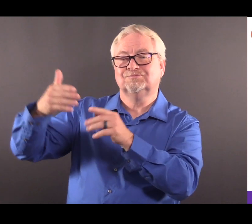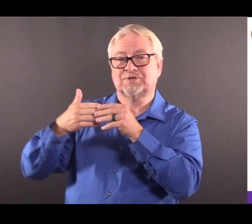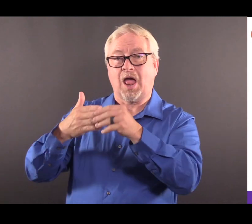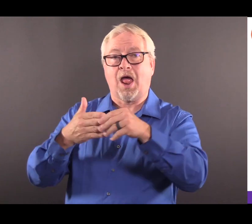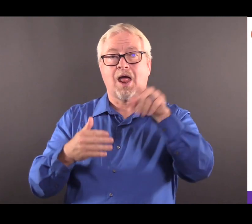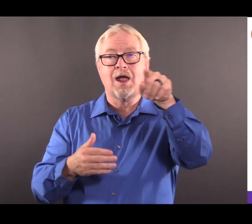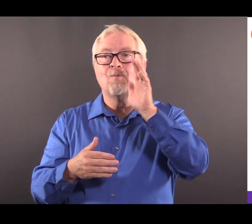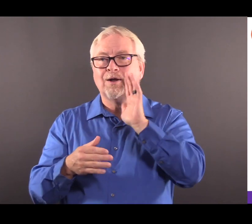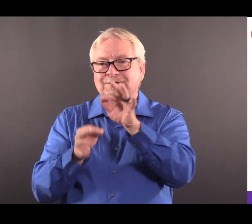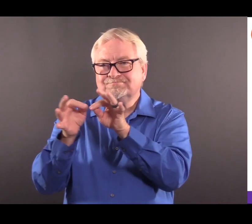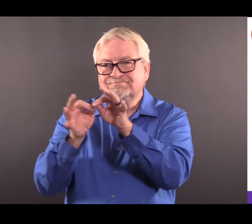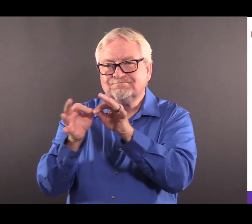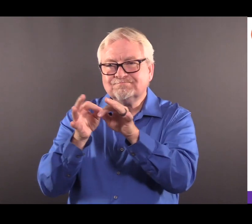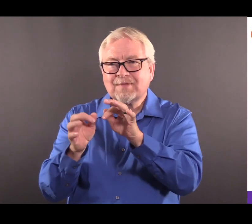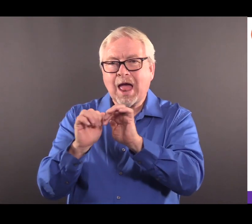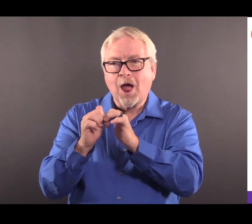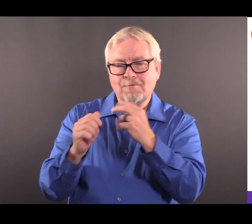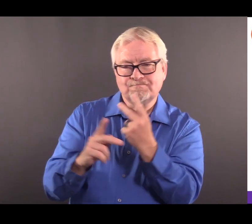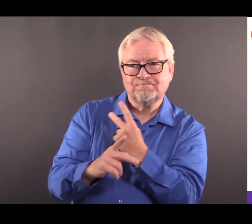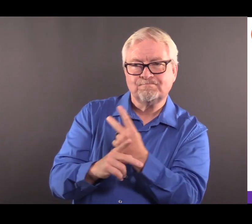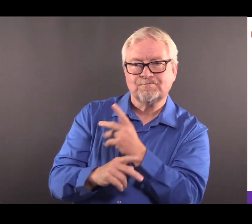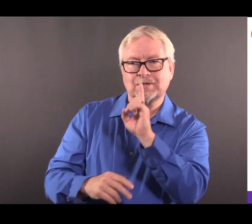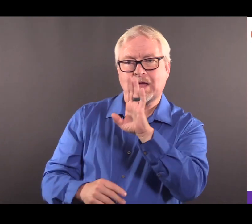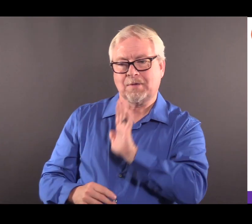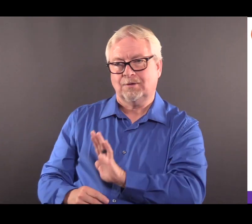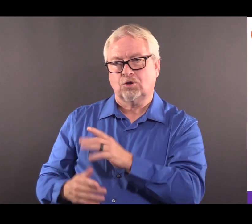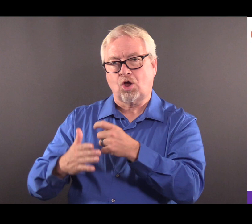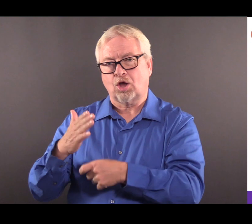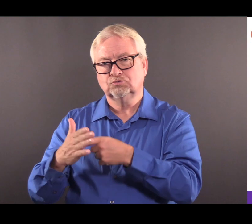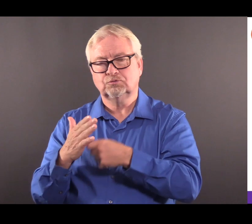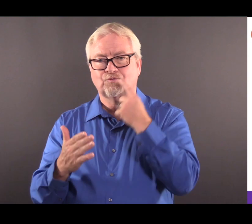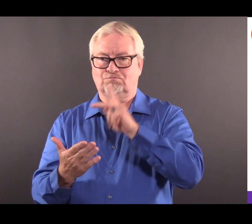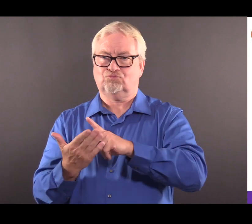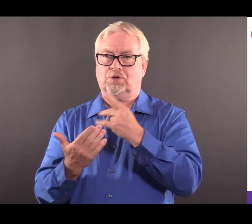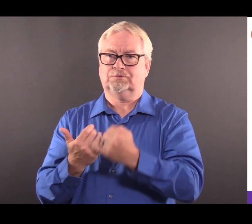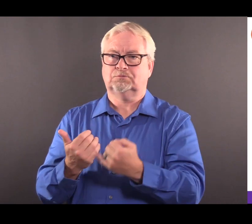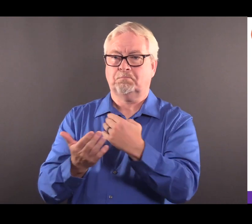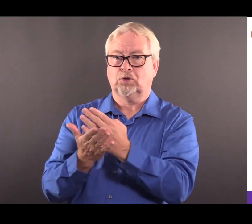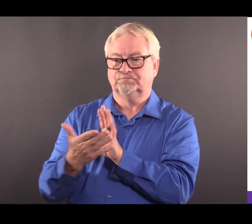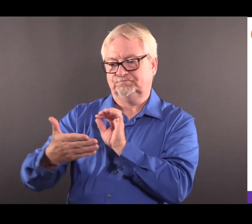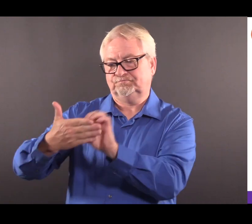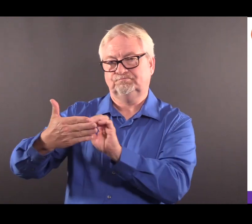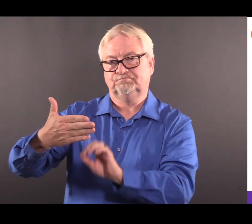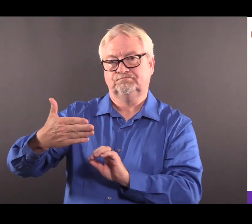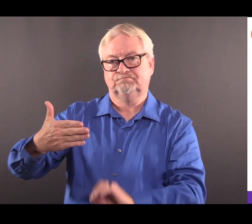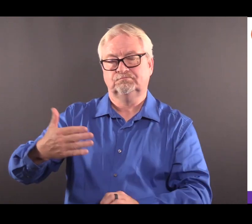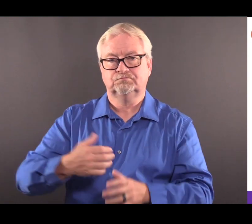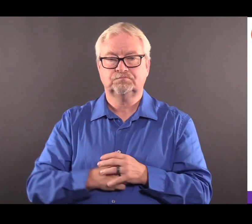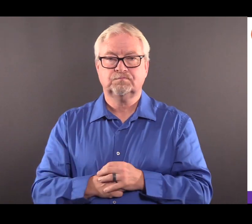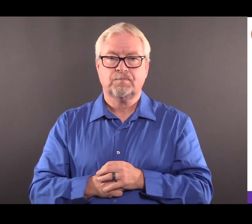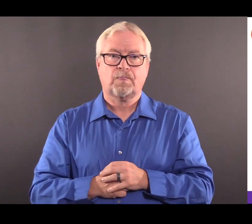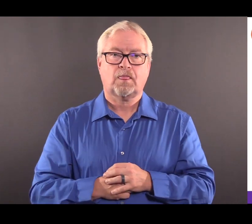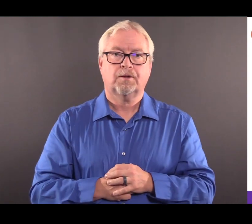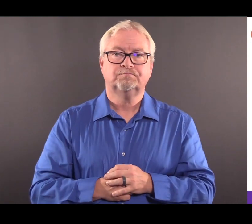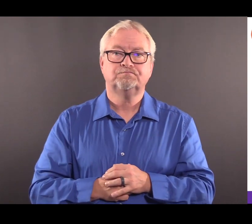provide guidance about how to best designate database costs in your project budget.